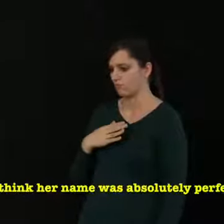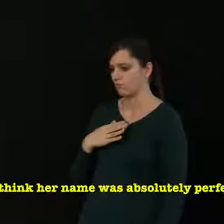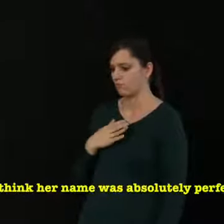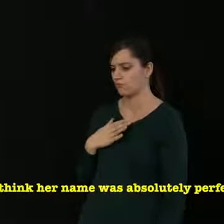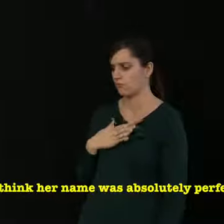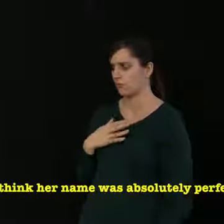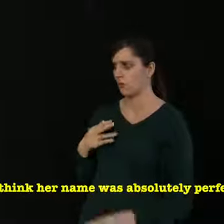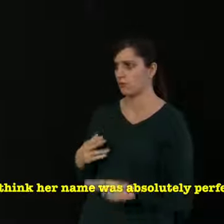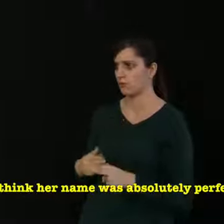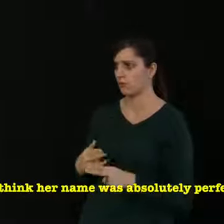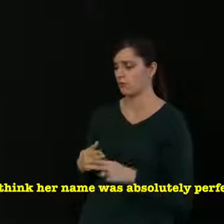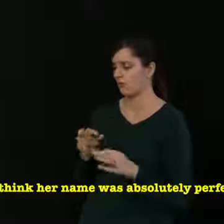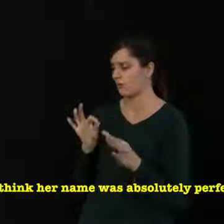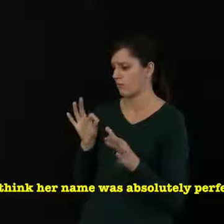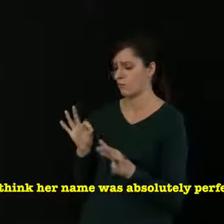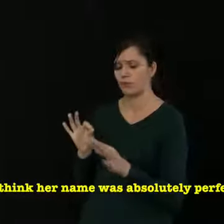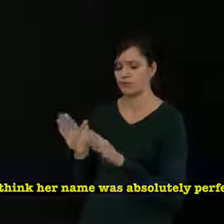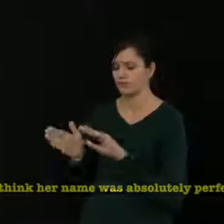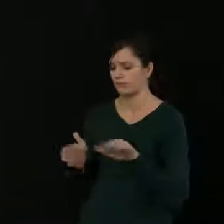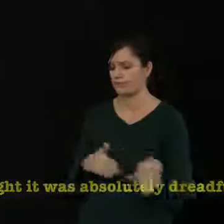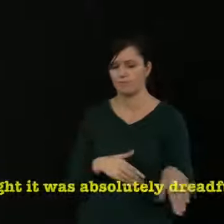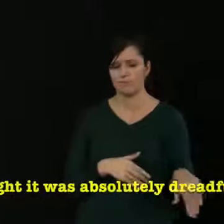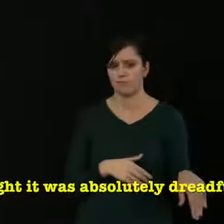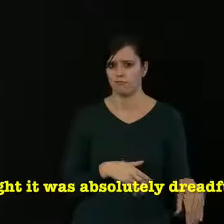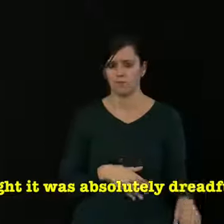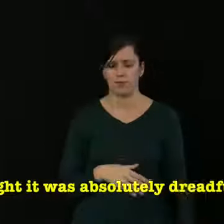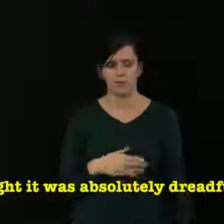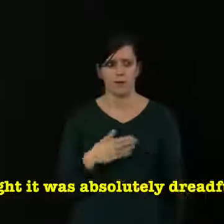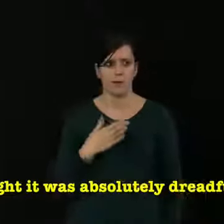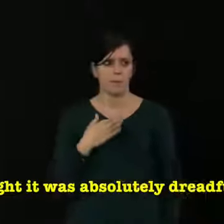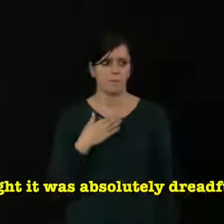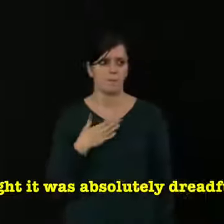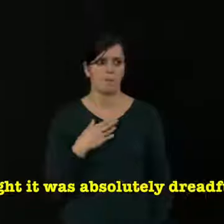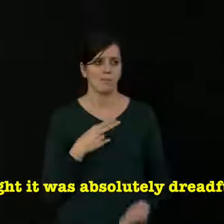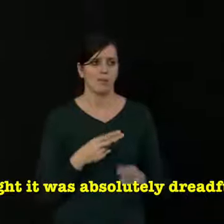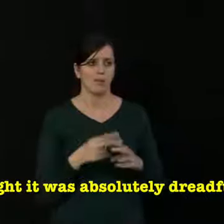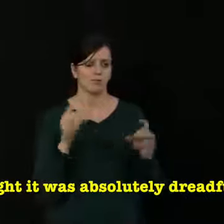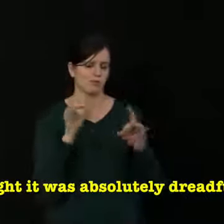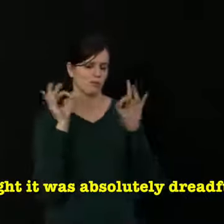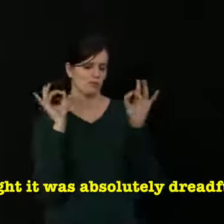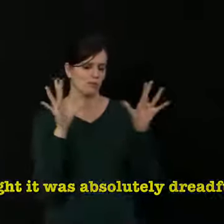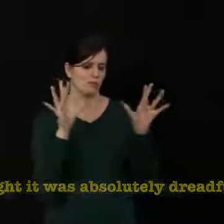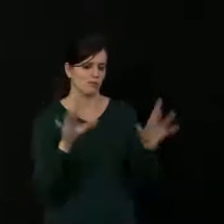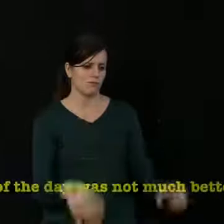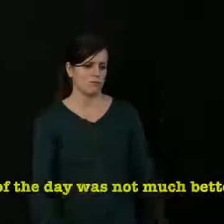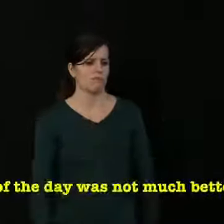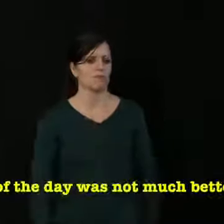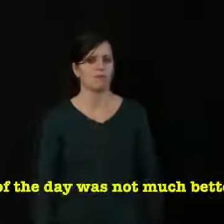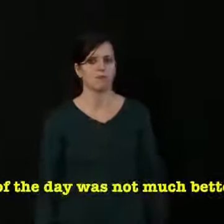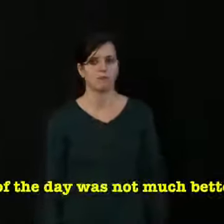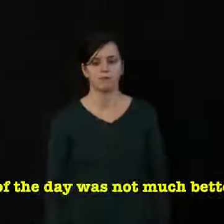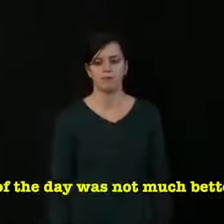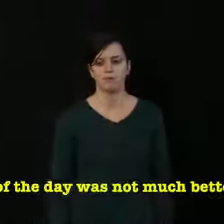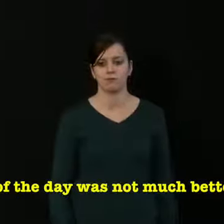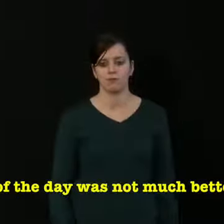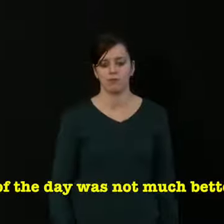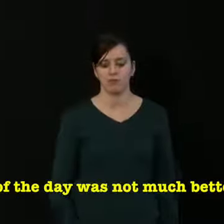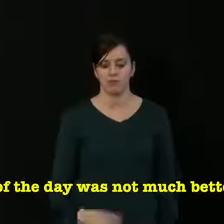not think her name was absolutely perfect. She thought it was absolutely dreadful. The rest of the day